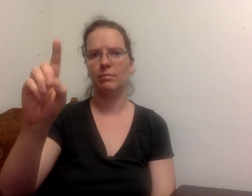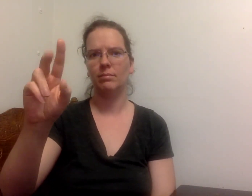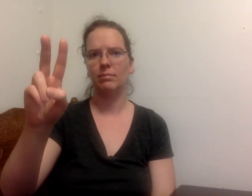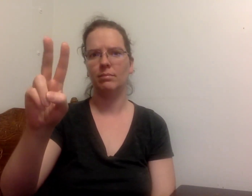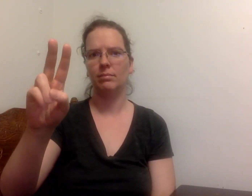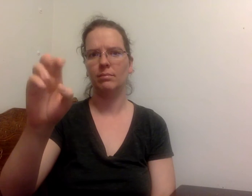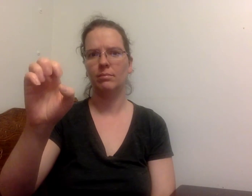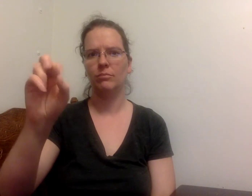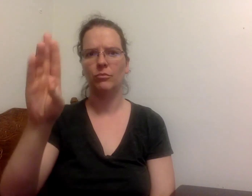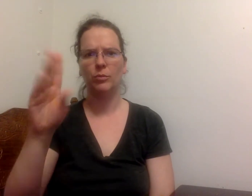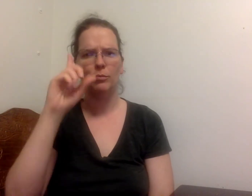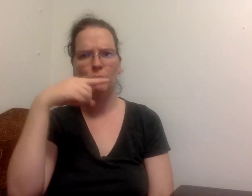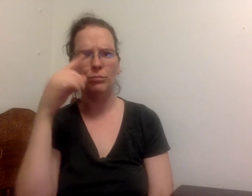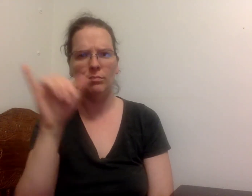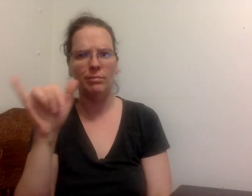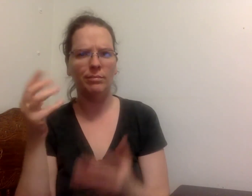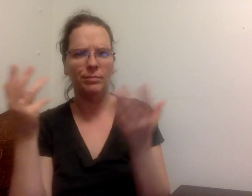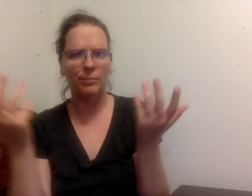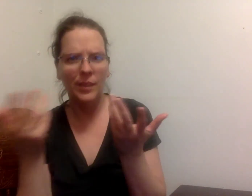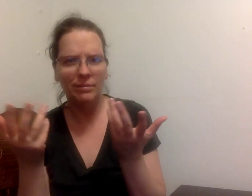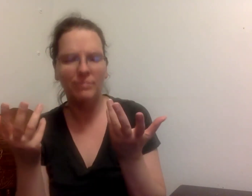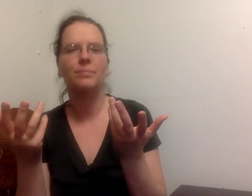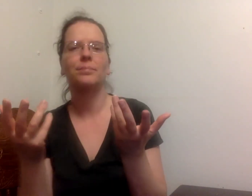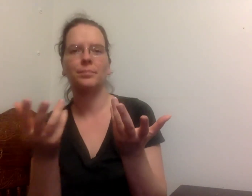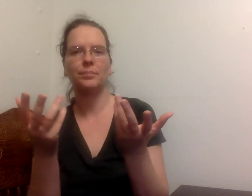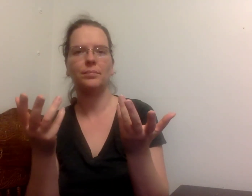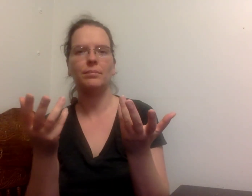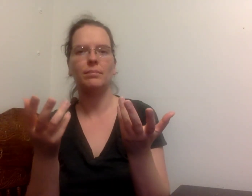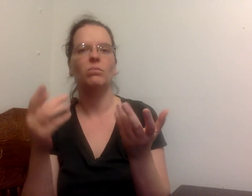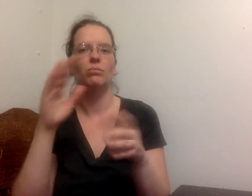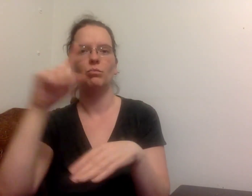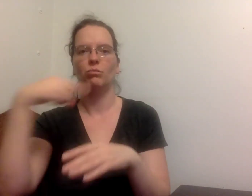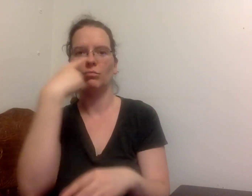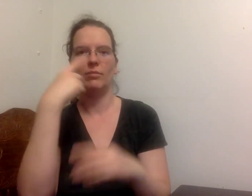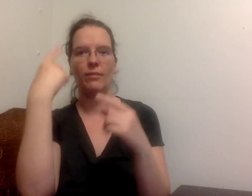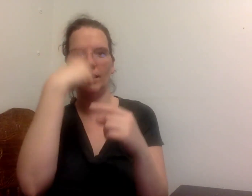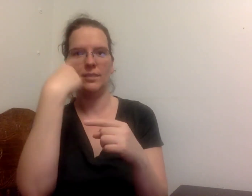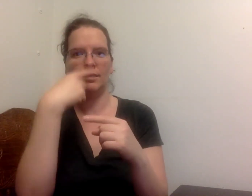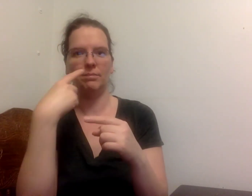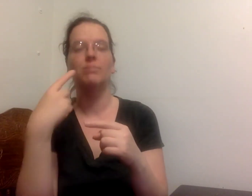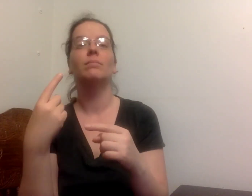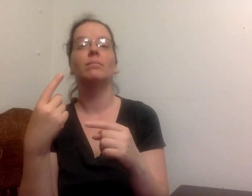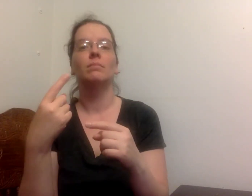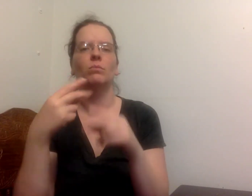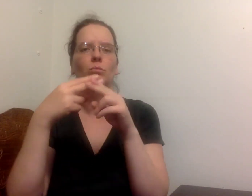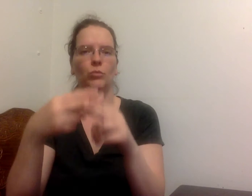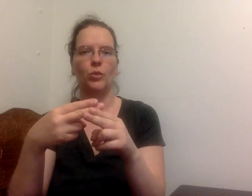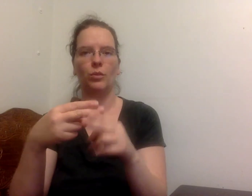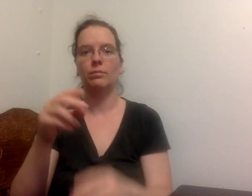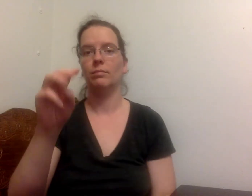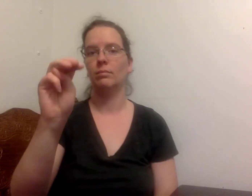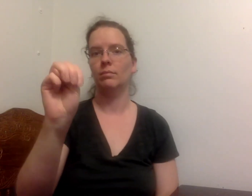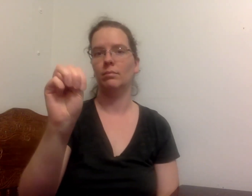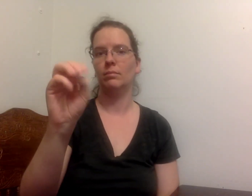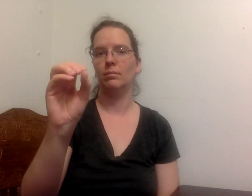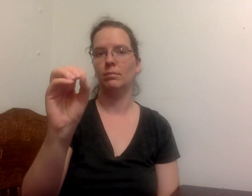In ASL, adverbs, what do they look like? They're shown in the face with something